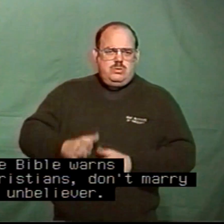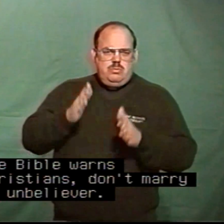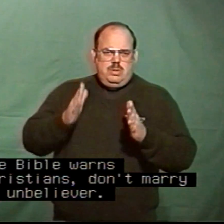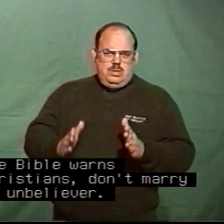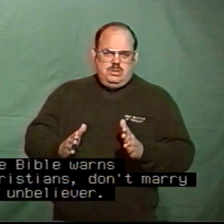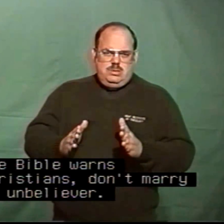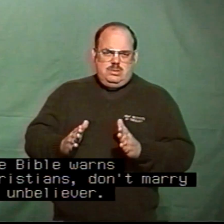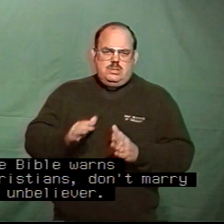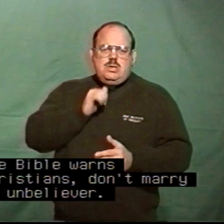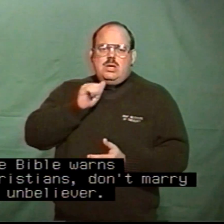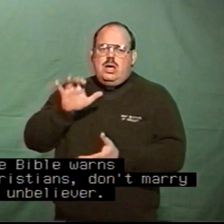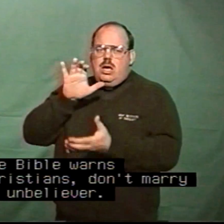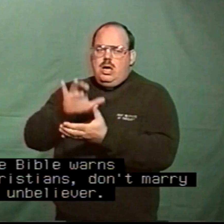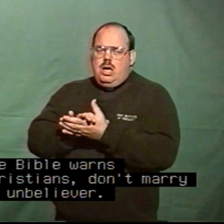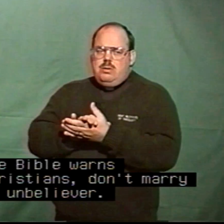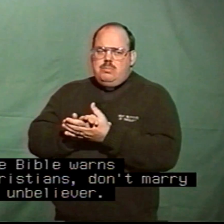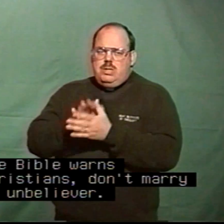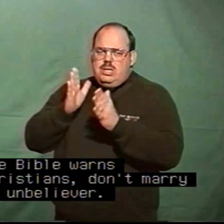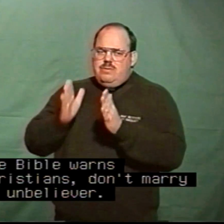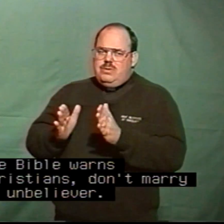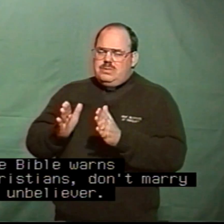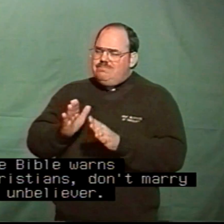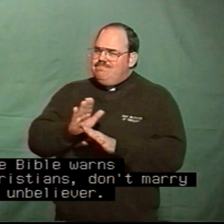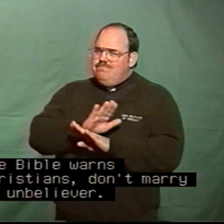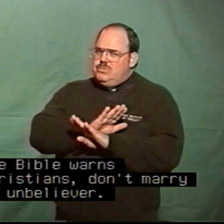The Bible warns Christians don't marry an unbeliever.